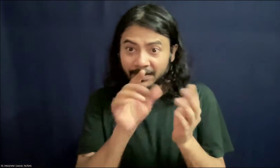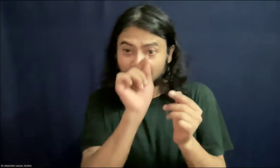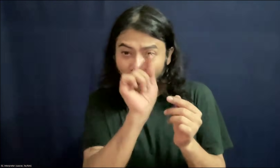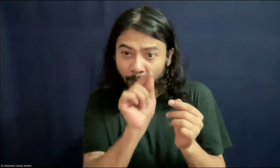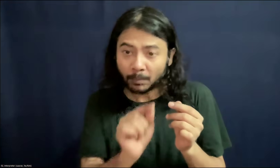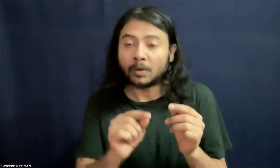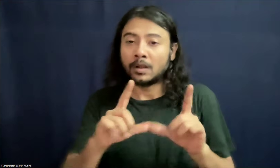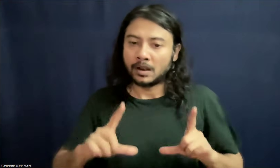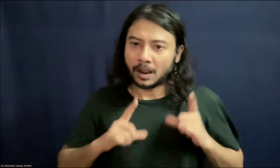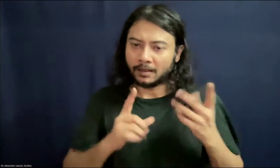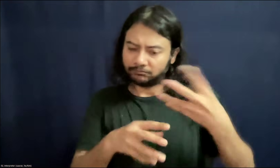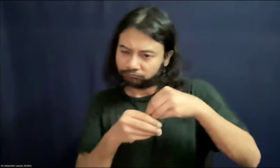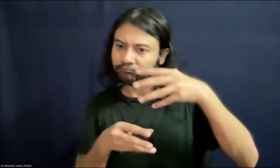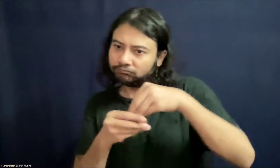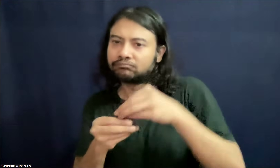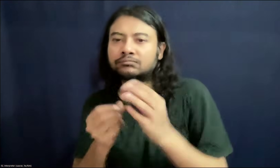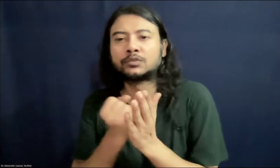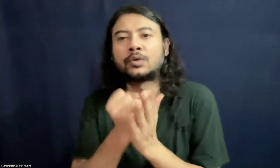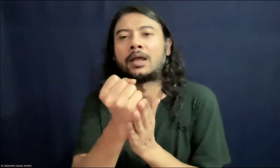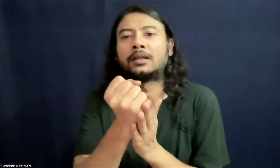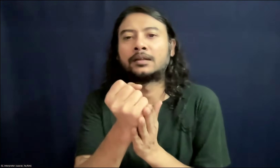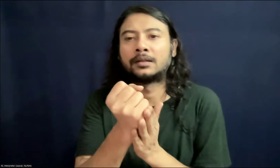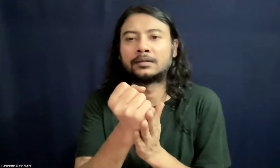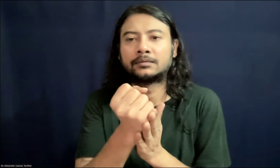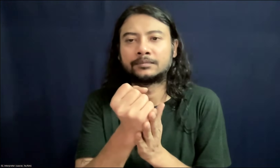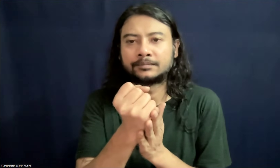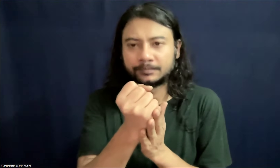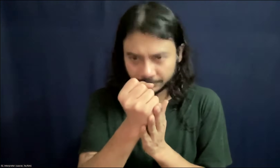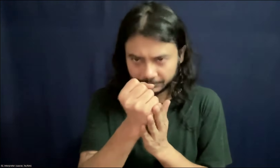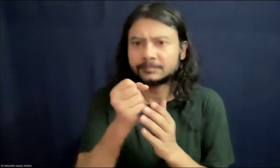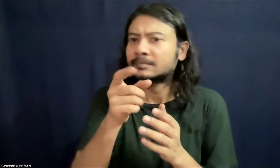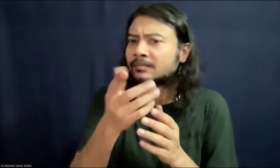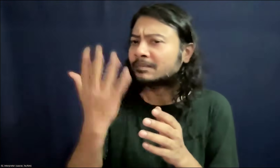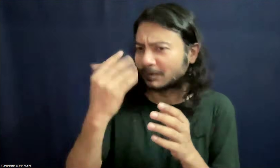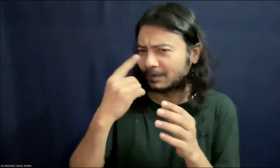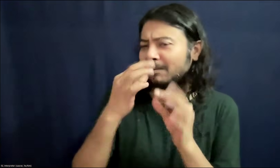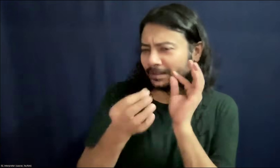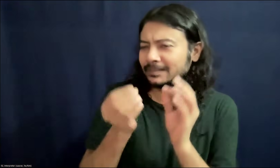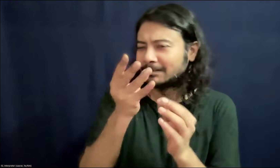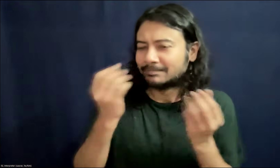And like how I had given you the example of look around and see where you can find Krishna.